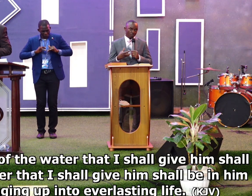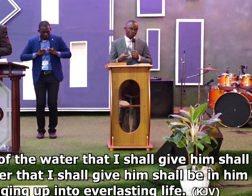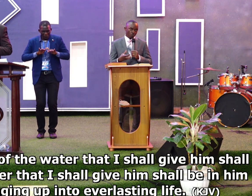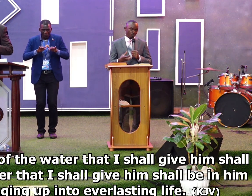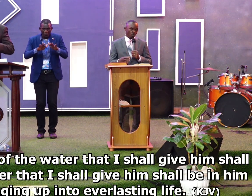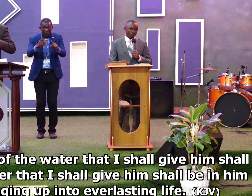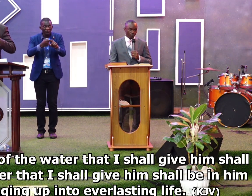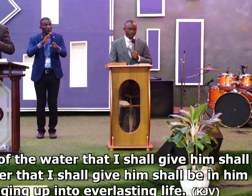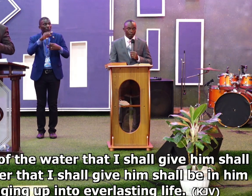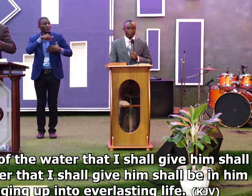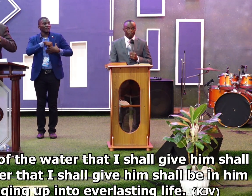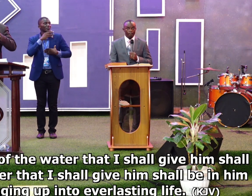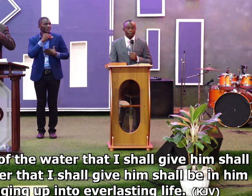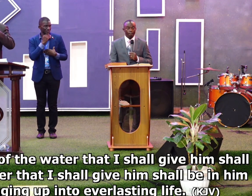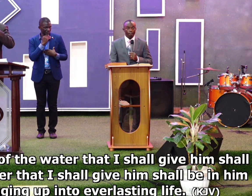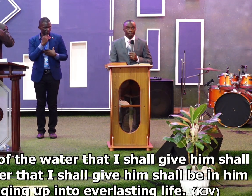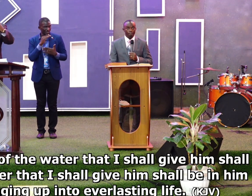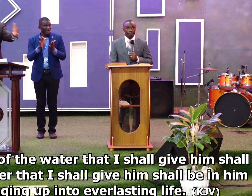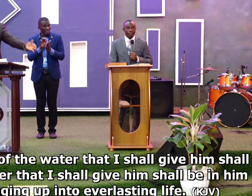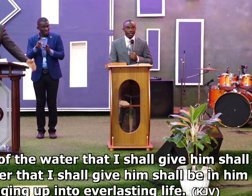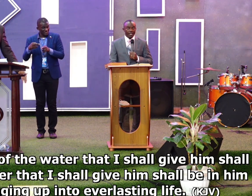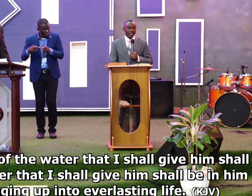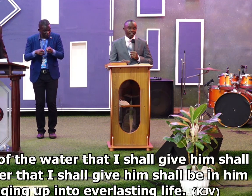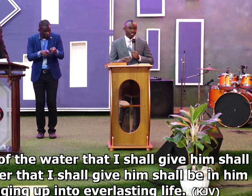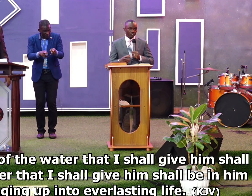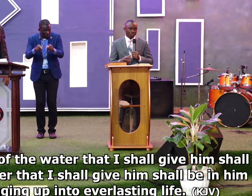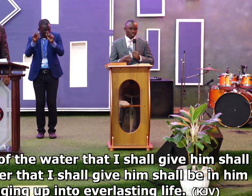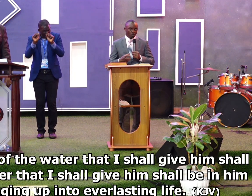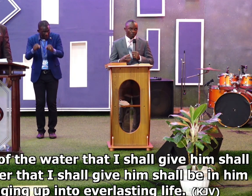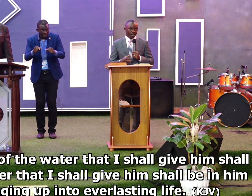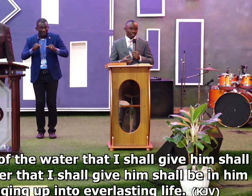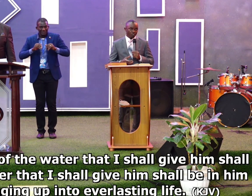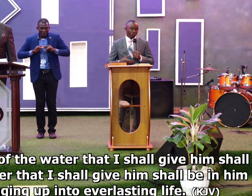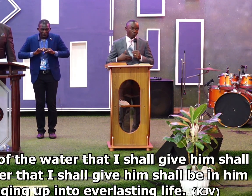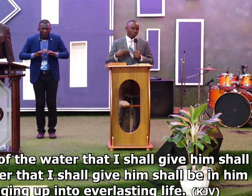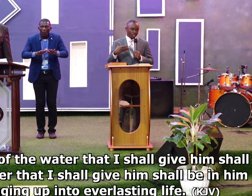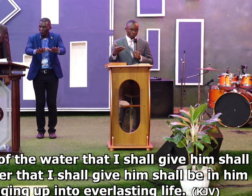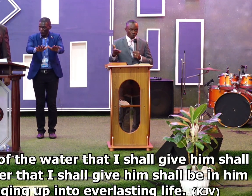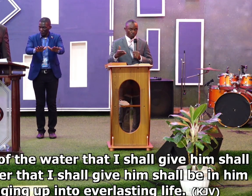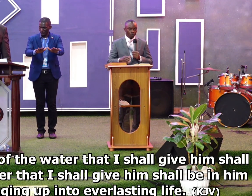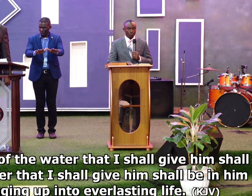And this fountain should be able to flow. And other